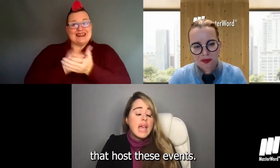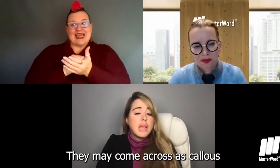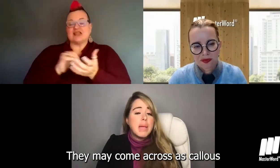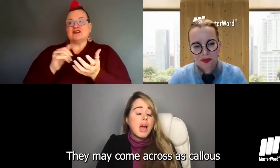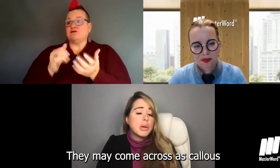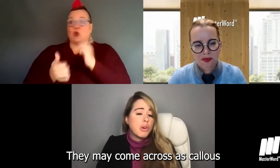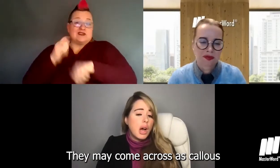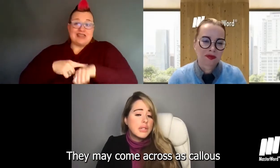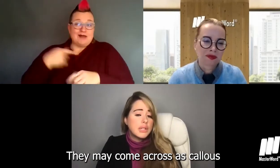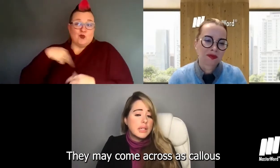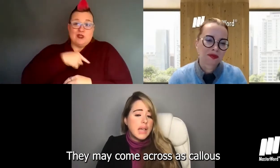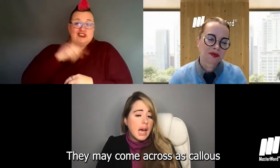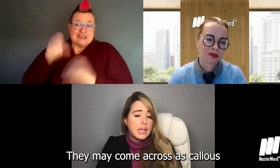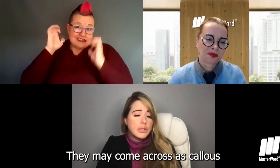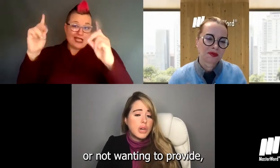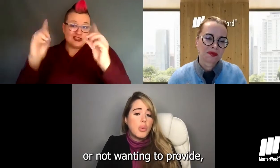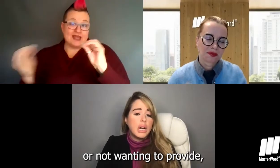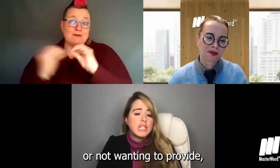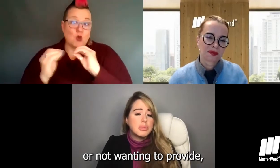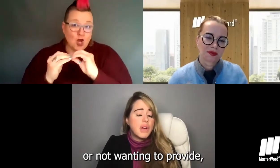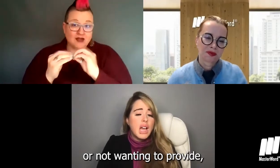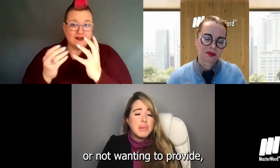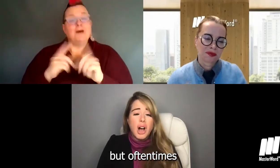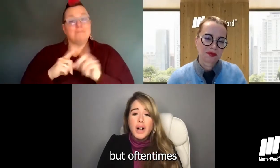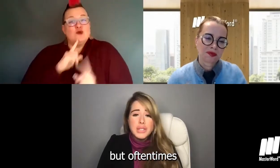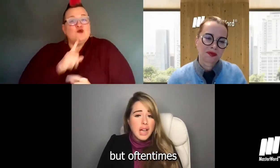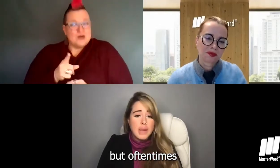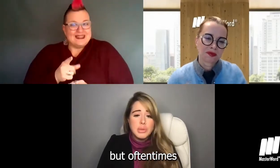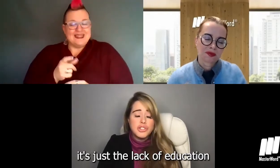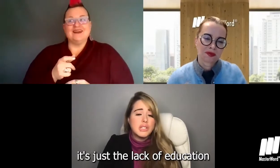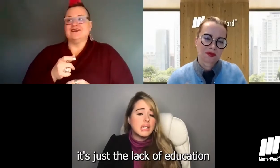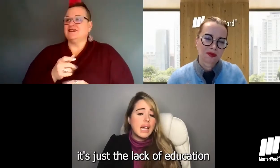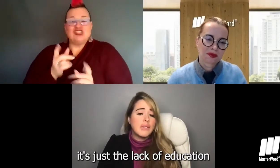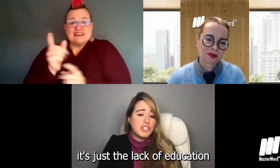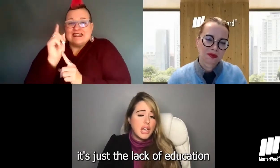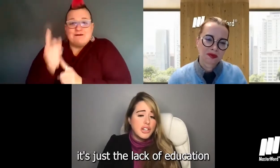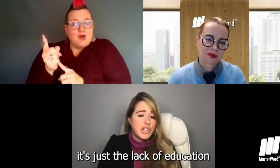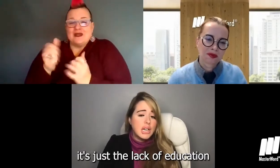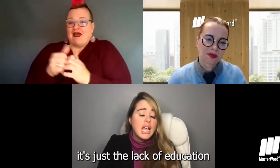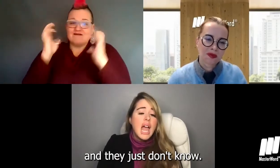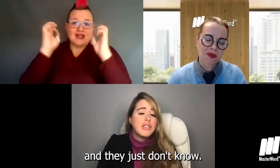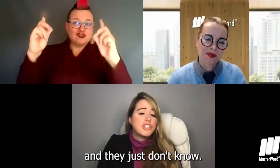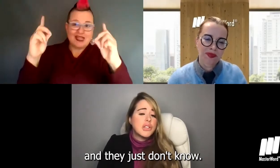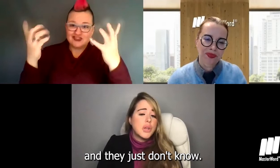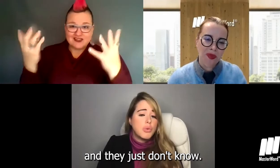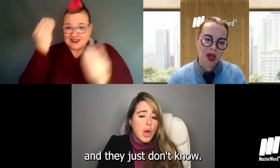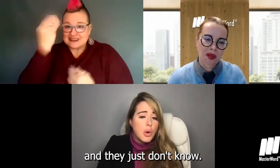They may come across as callous or not wanting to provide, but oftentimes it's just the lack of education and they just don't know.